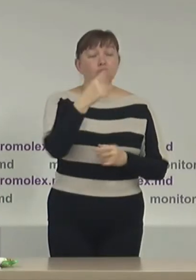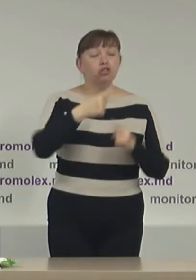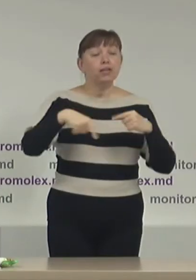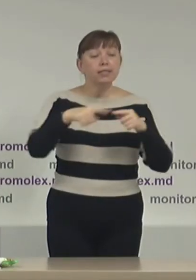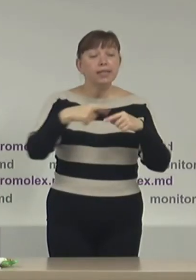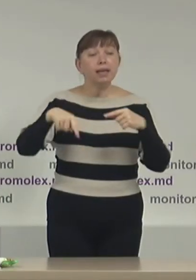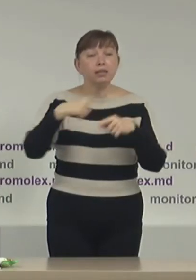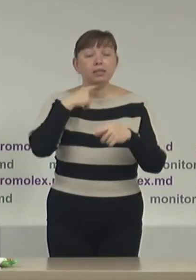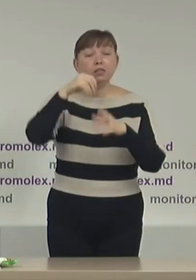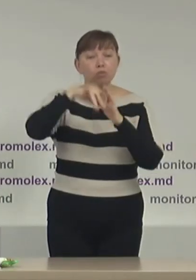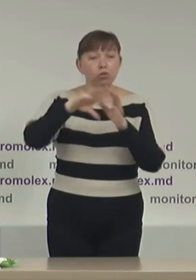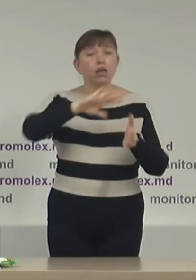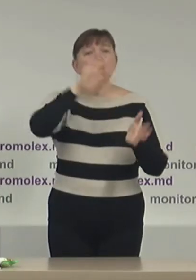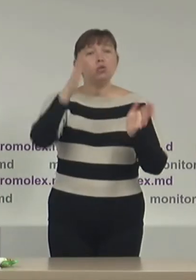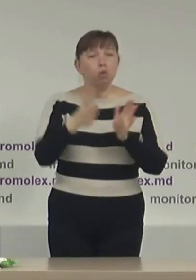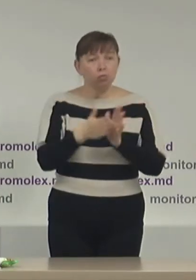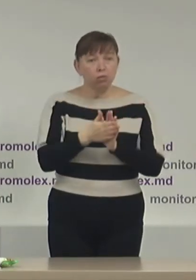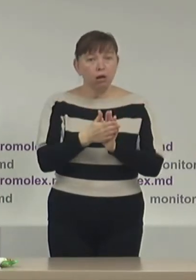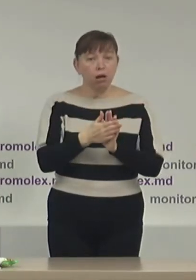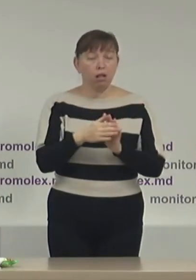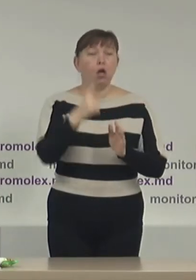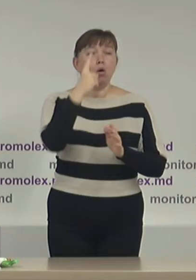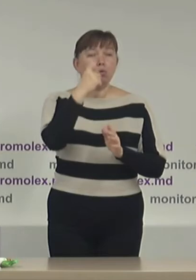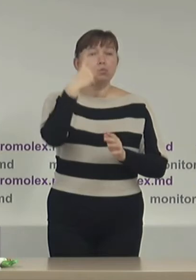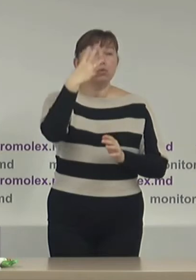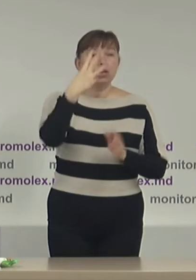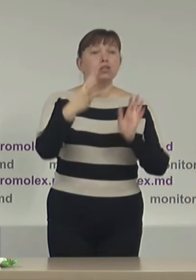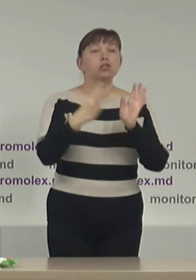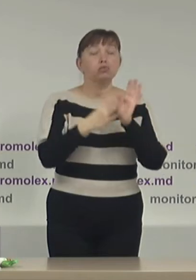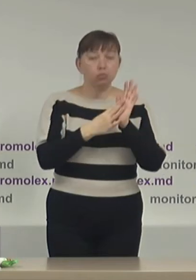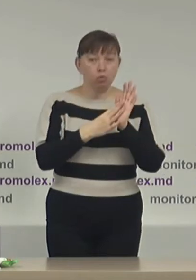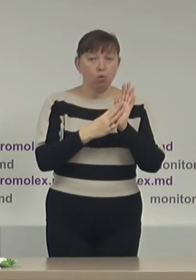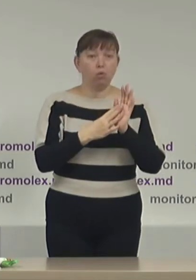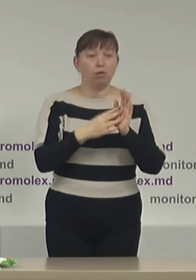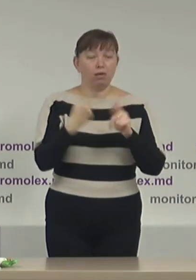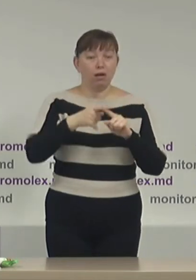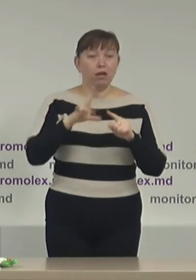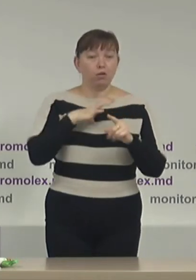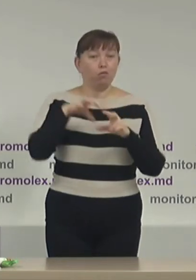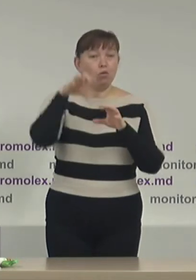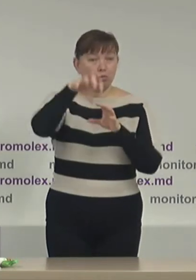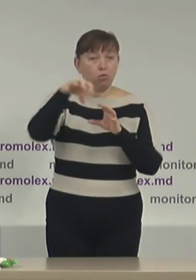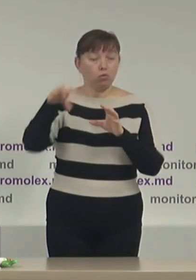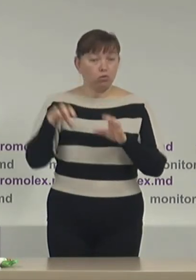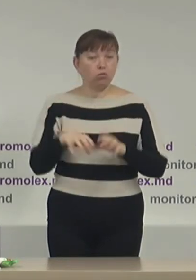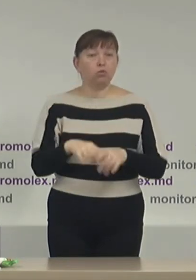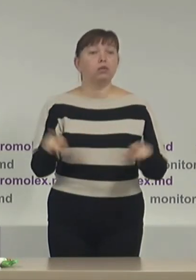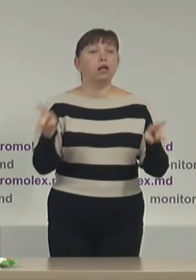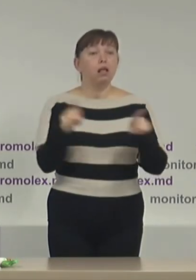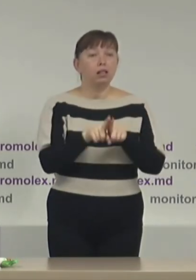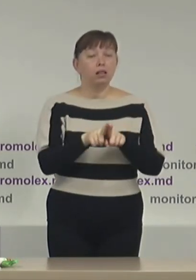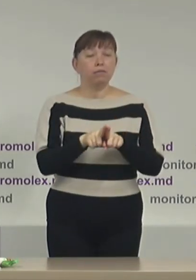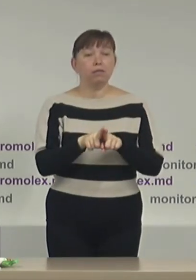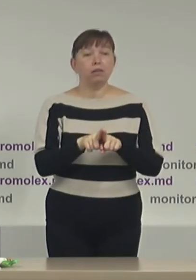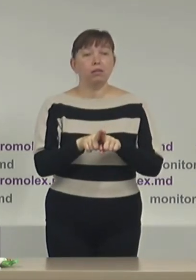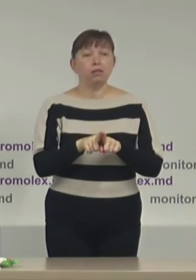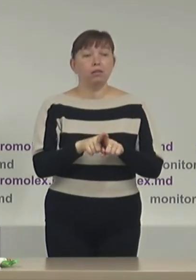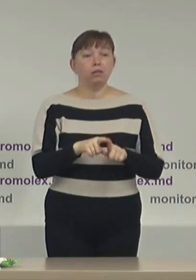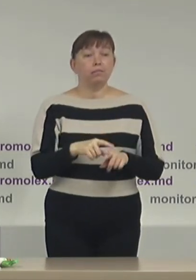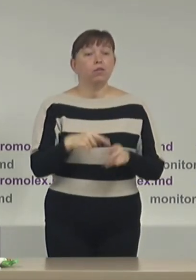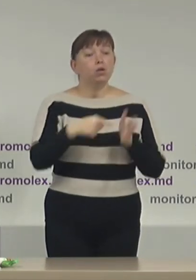ballot papers were increased for polling stations abroad, at least 55 polling stations out of the 139 that were